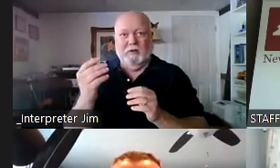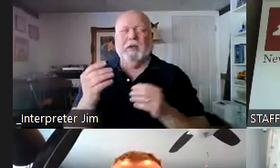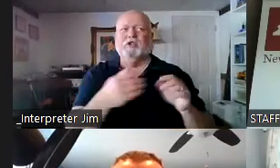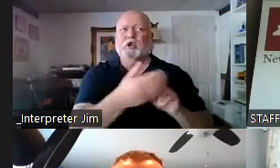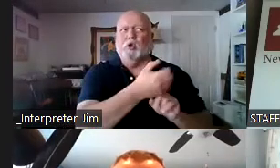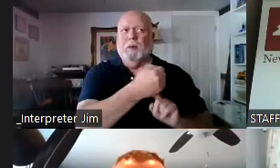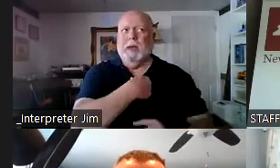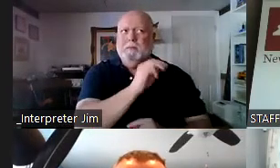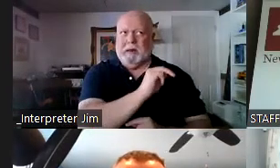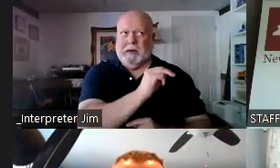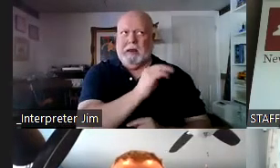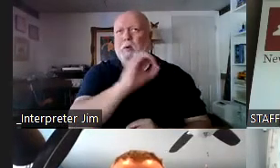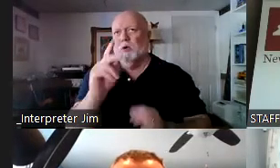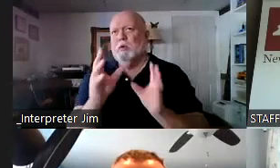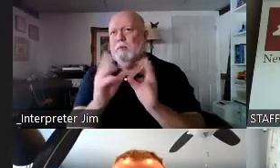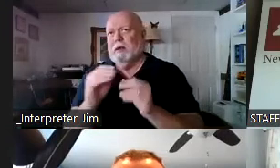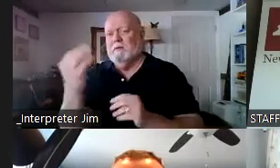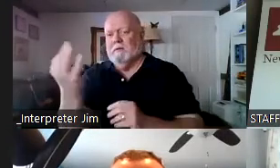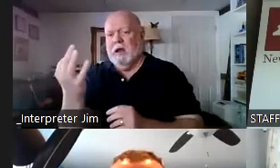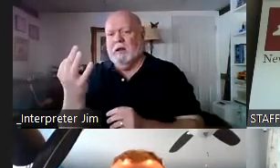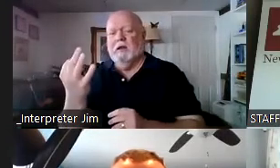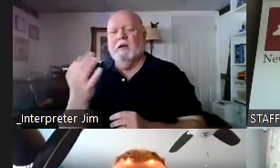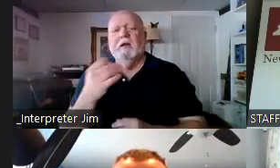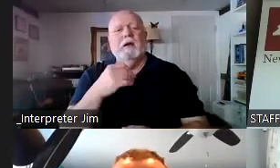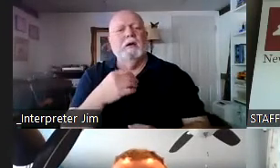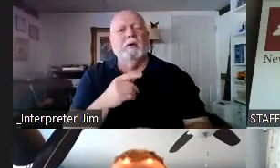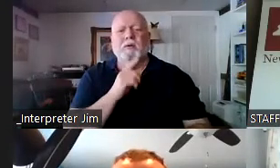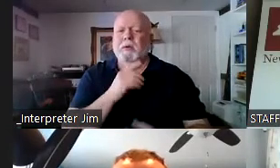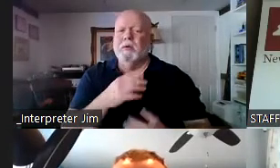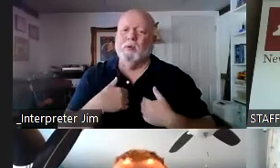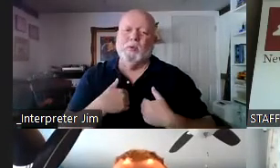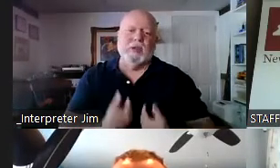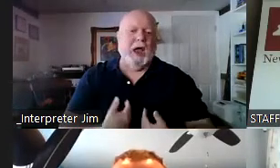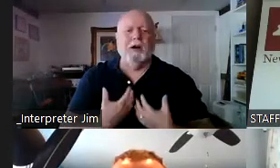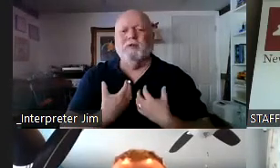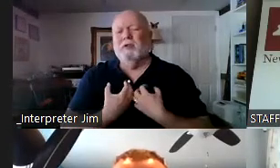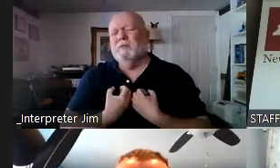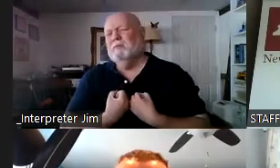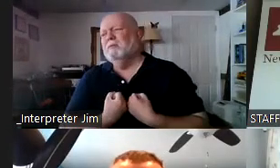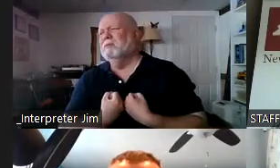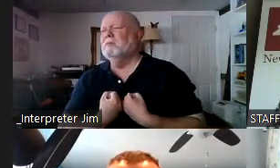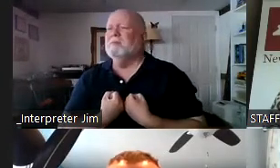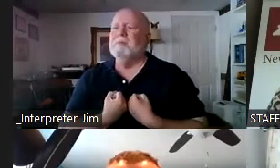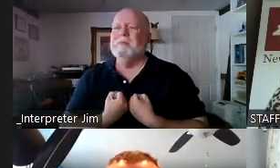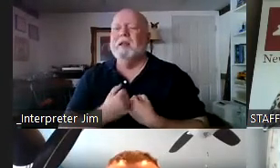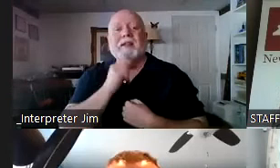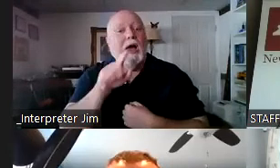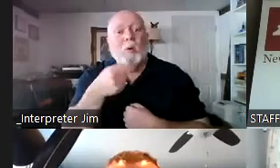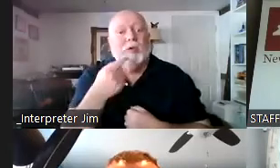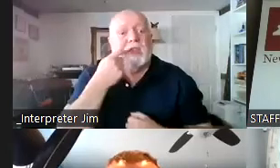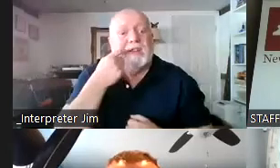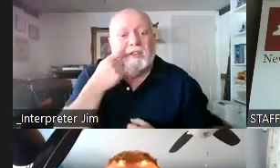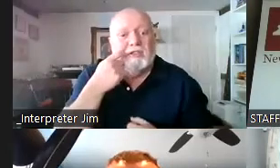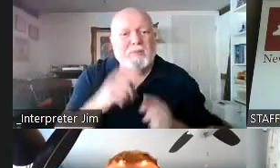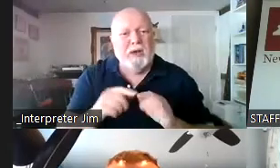And I just was so tired of holding everything in. It wasn't even just about the addiction. It was just how I felt about myself for years. It